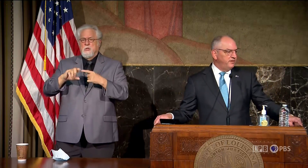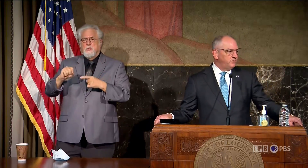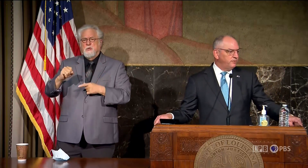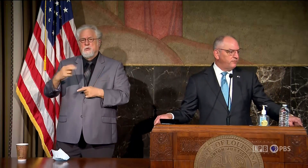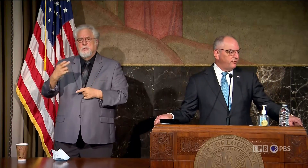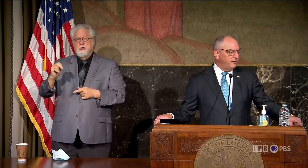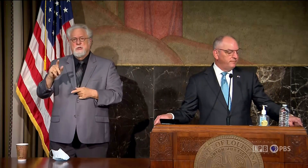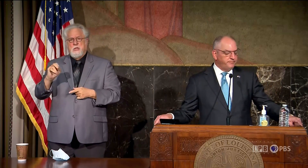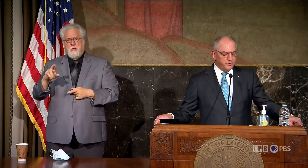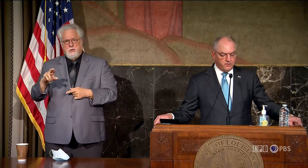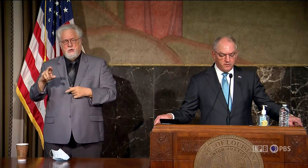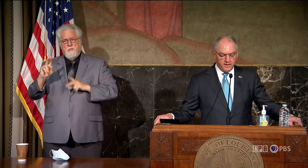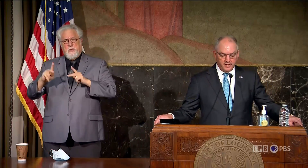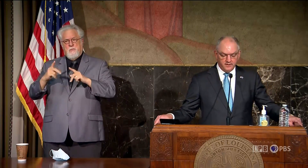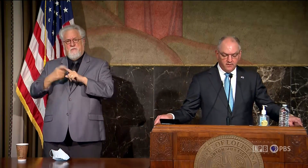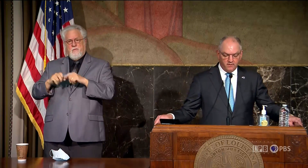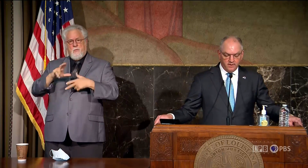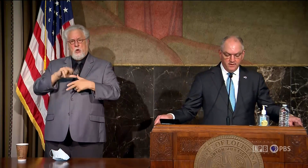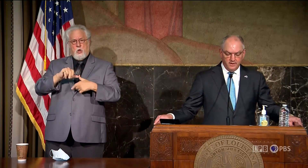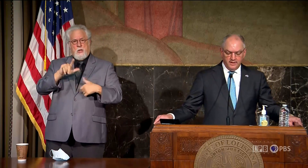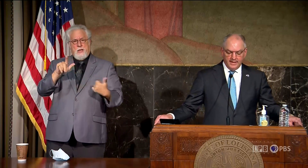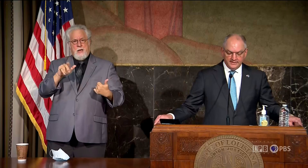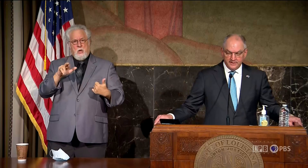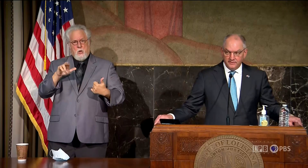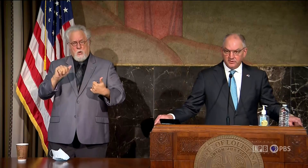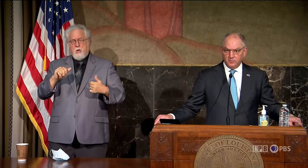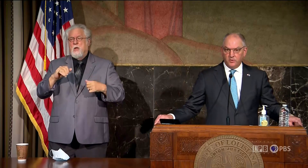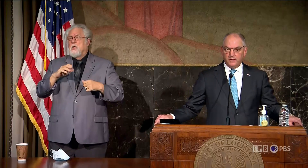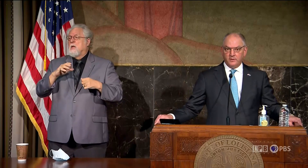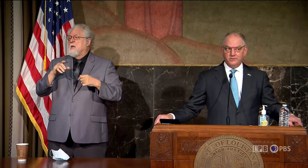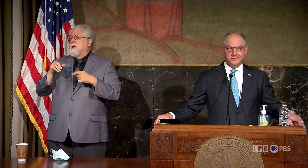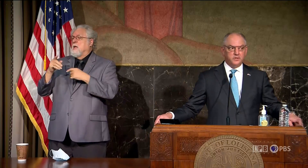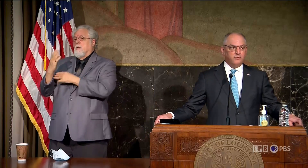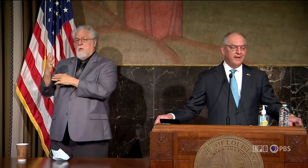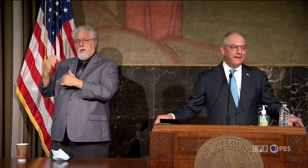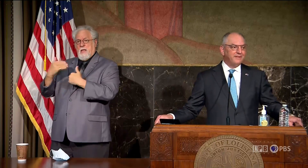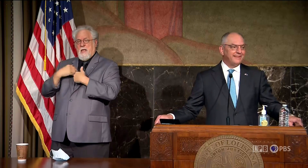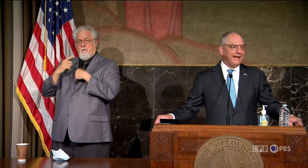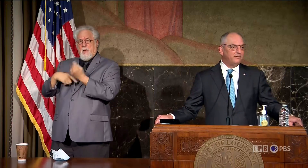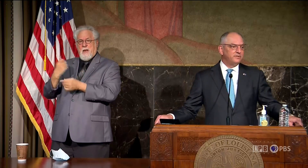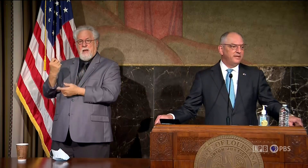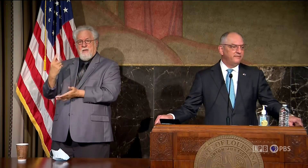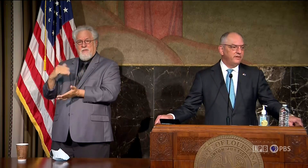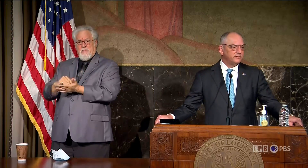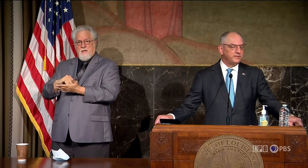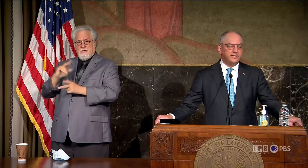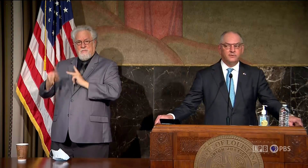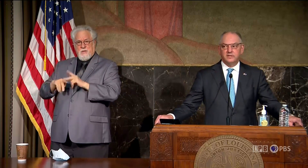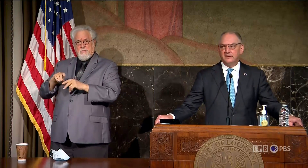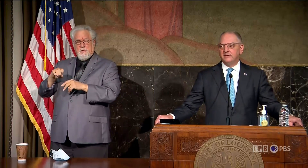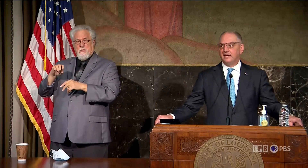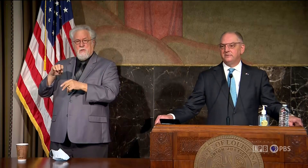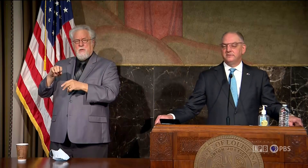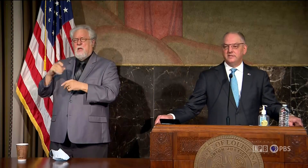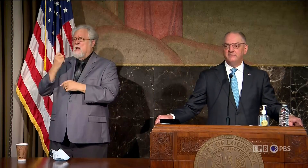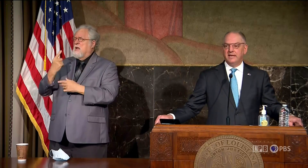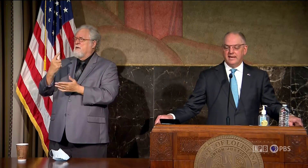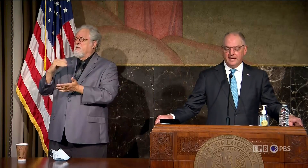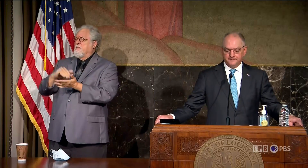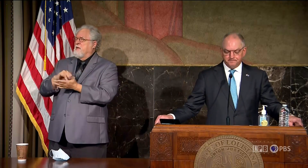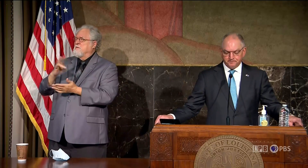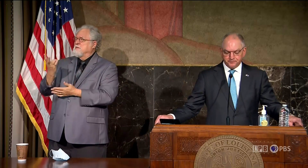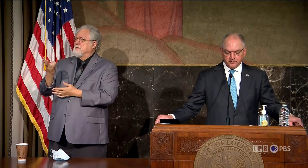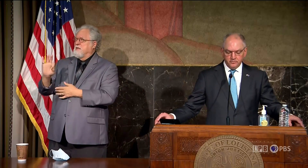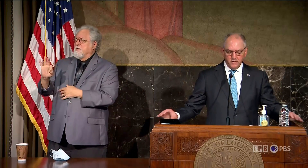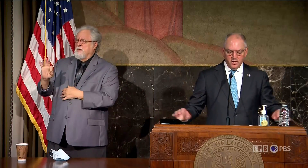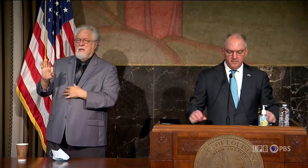of individuals from Hurricane Laura. As of this morning, there were just over 11,000 individuals. I think it was